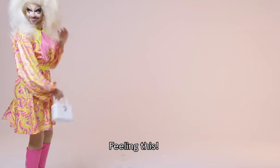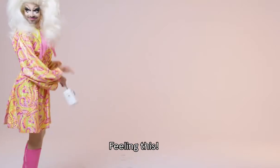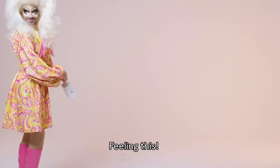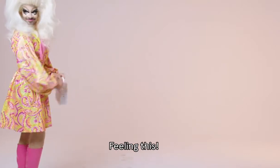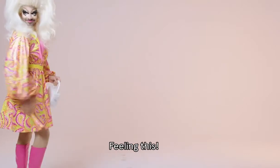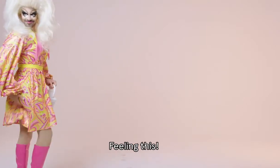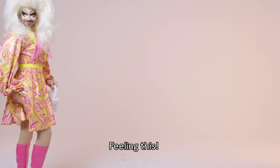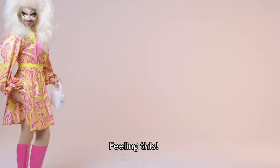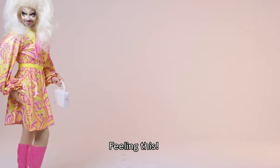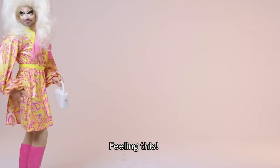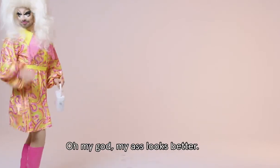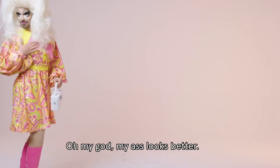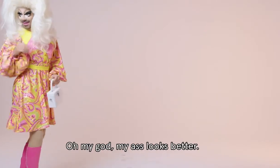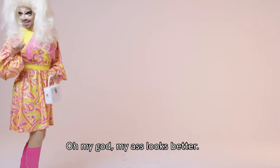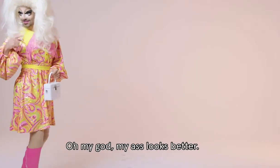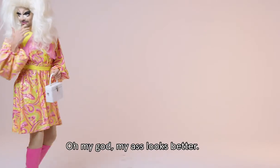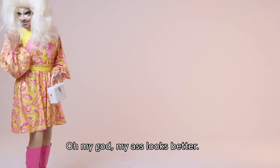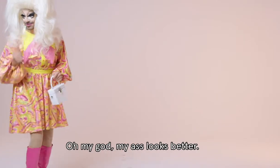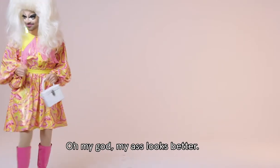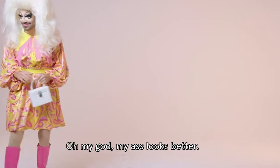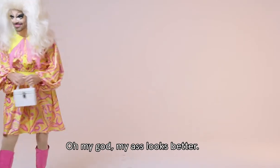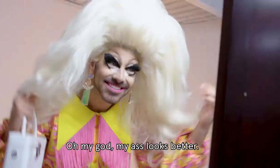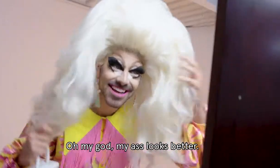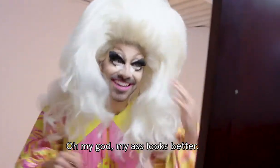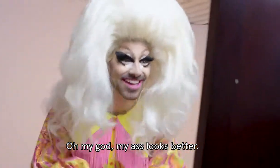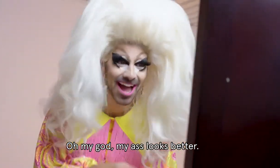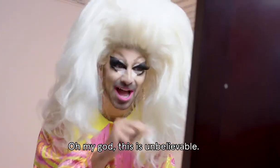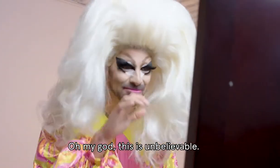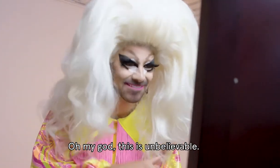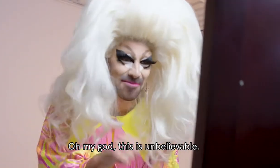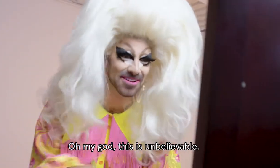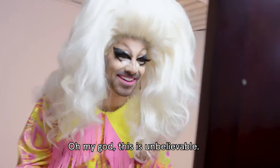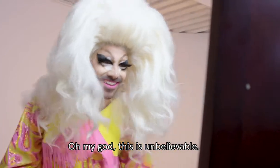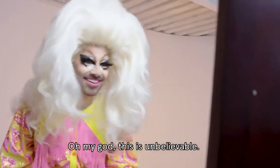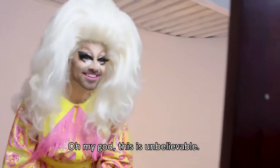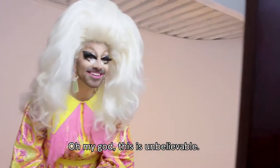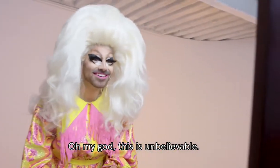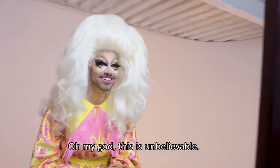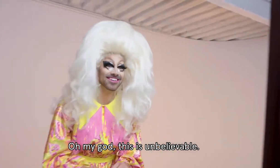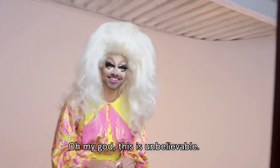feeling this. Oh my God, my ass looks better. Oh my God, this is unbelievable.